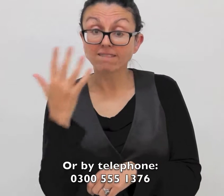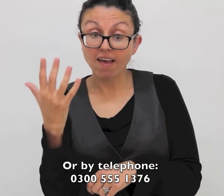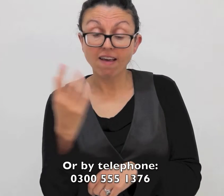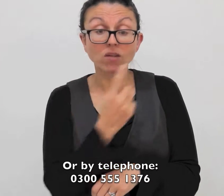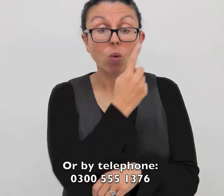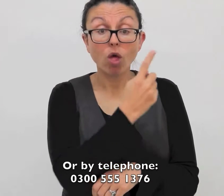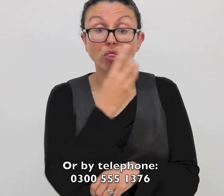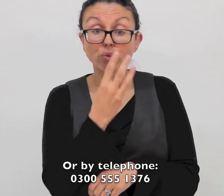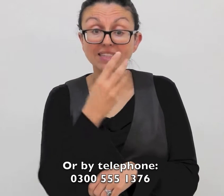0300